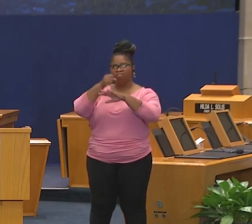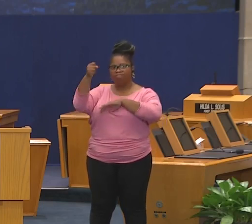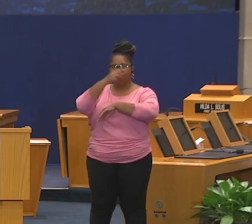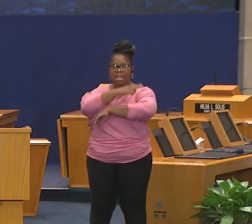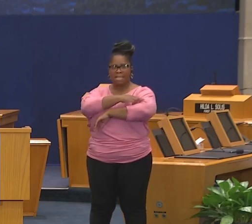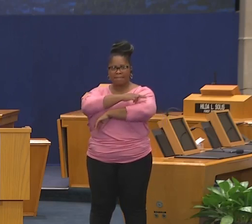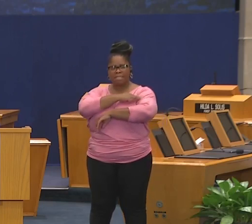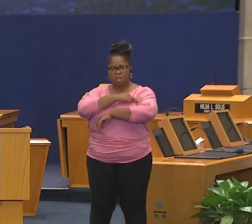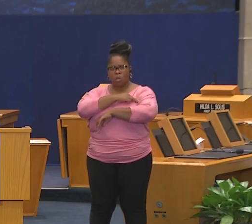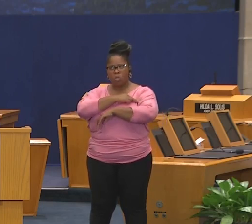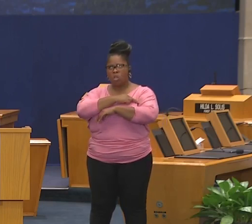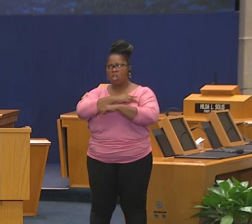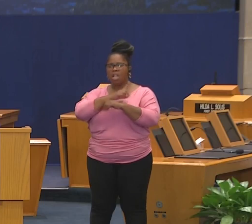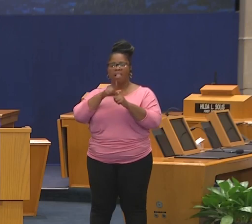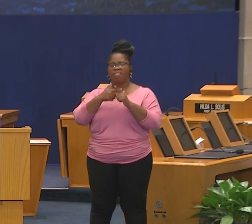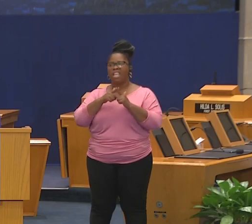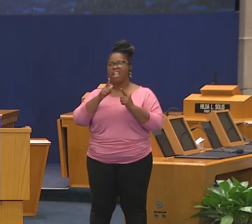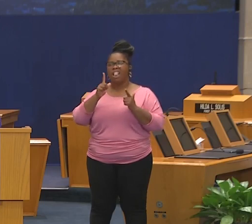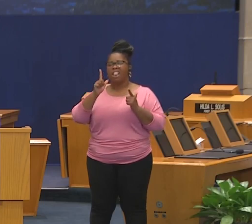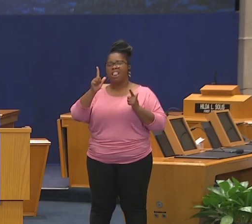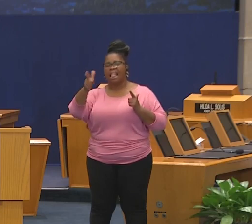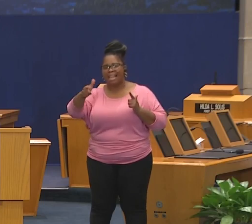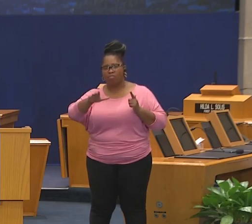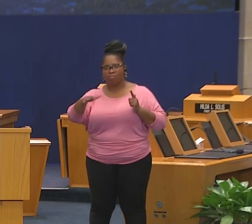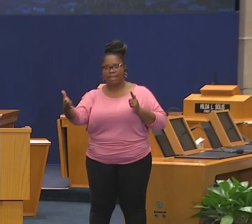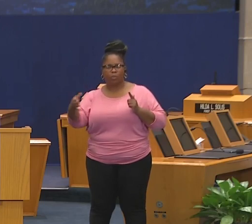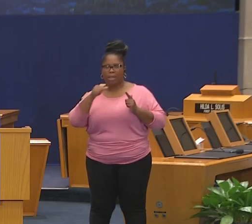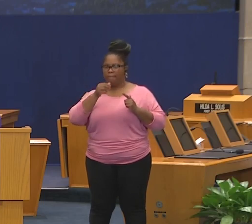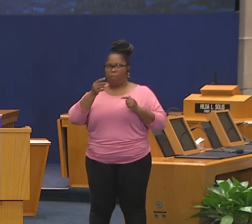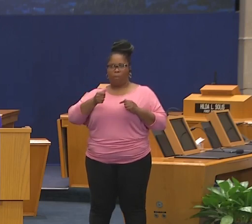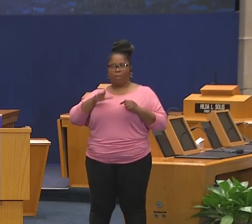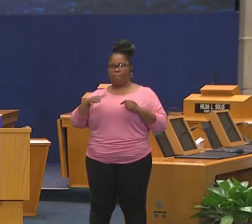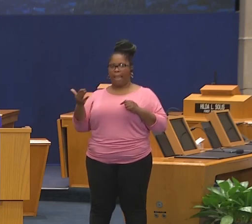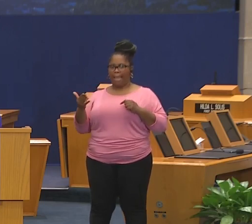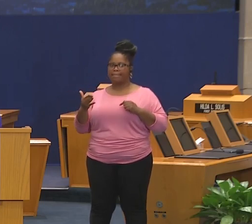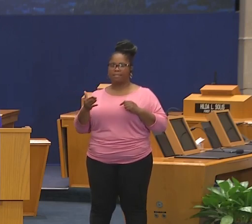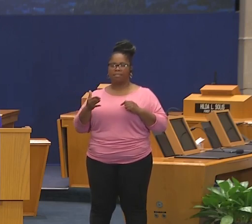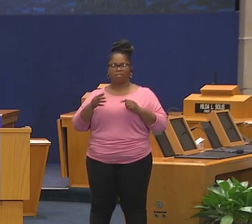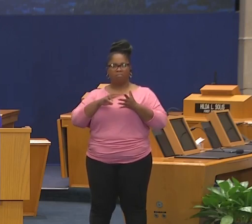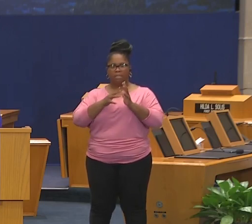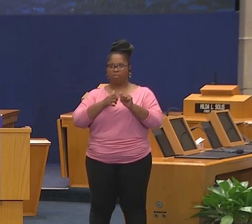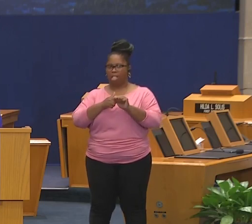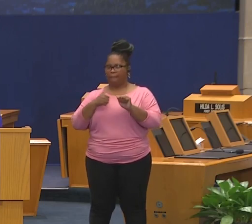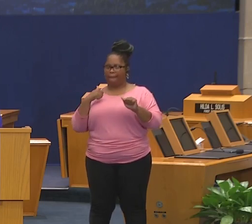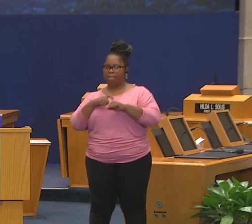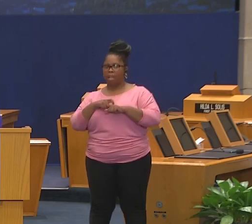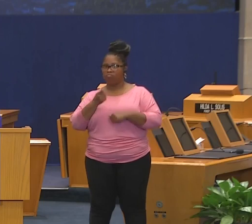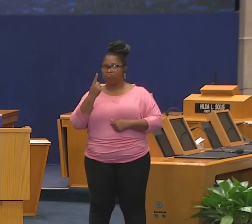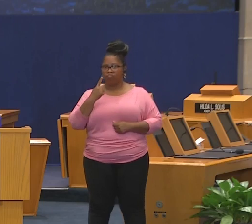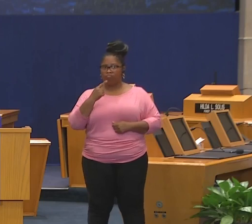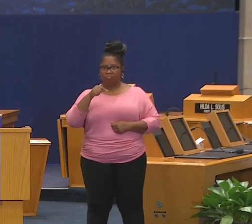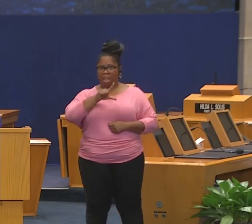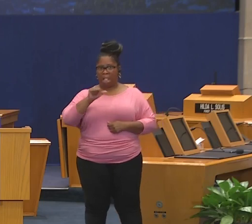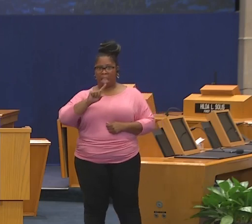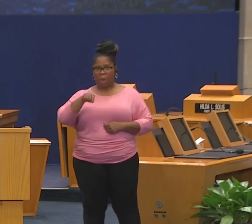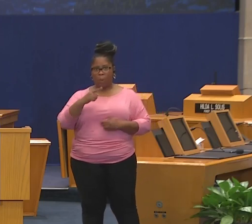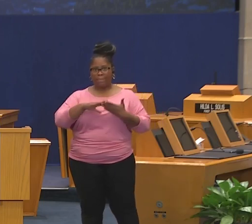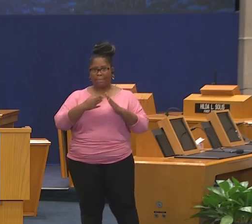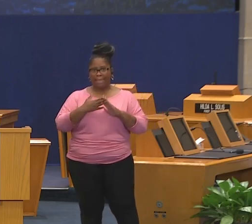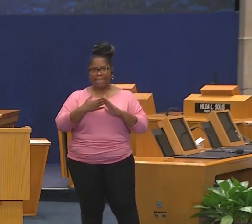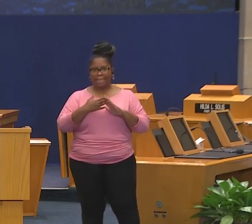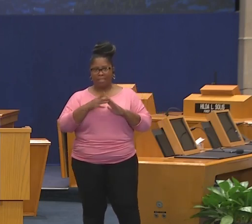go ahead and die at a later date, which would explain this lag. You know, we're not the only city to see this lag.